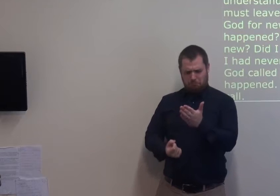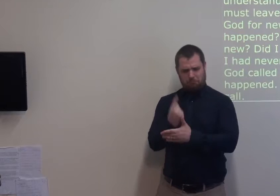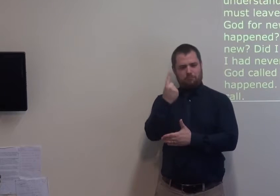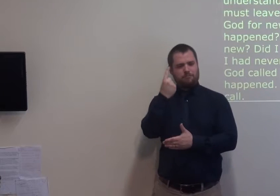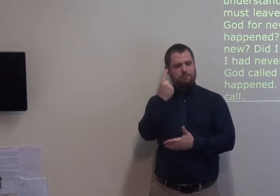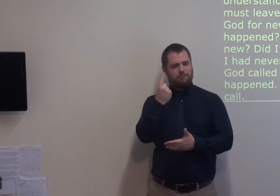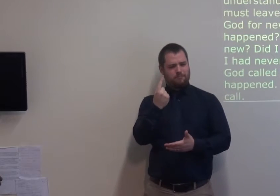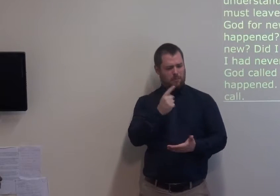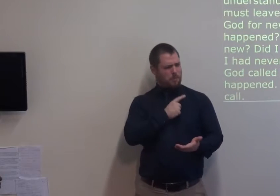Why? What happened?